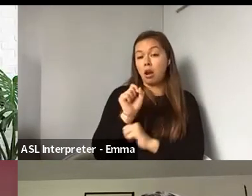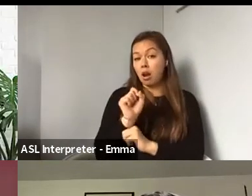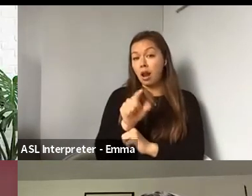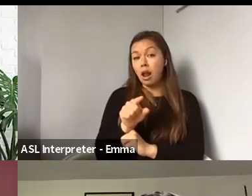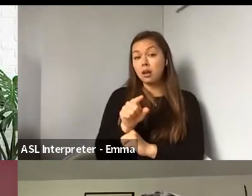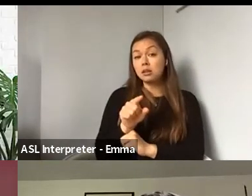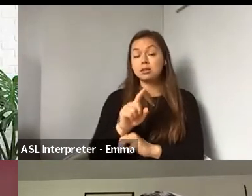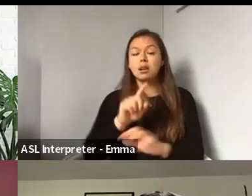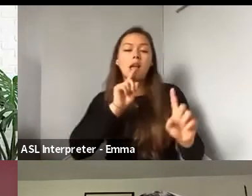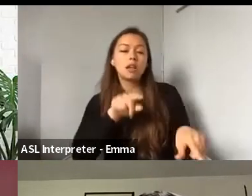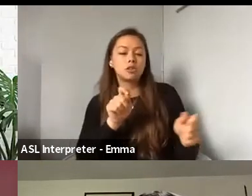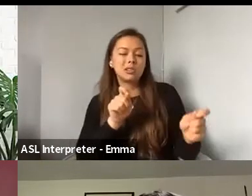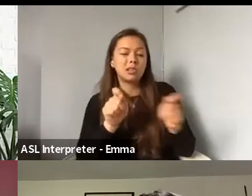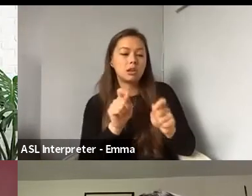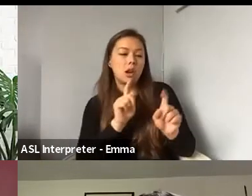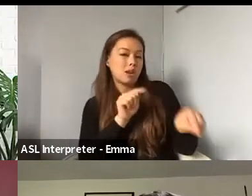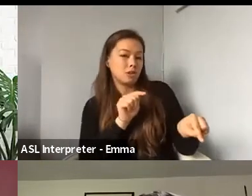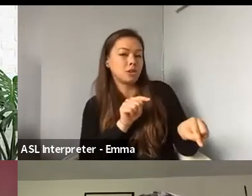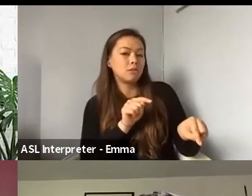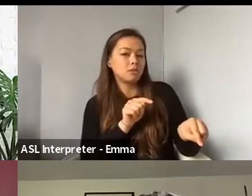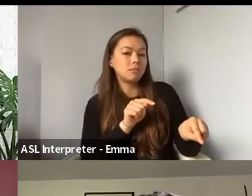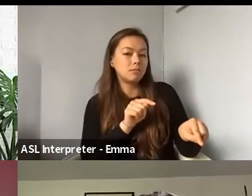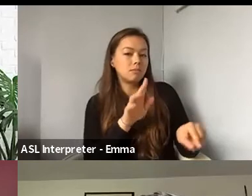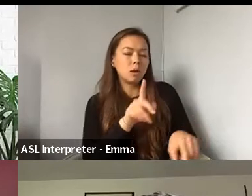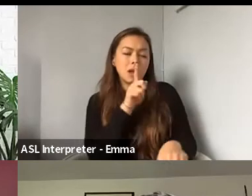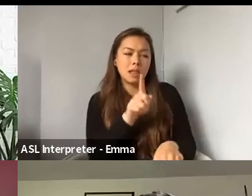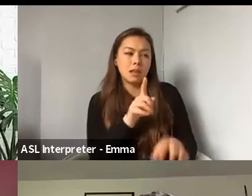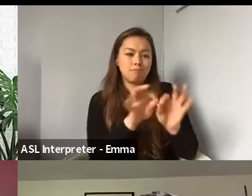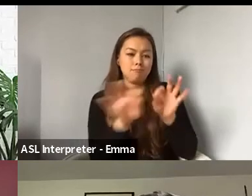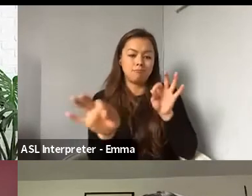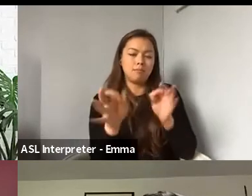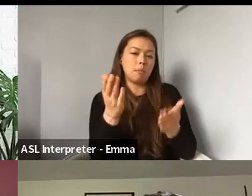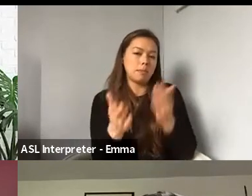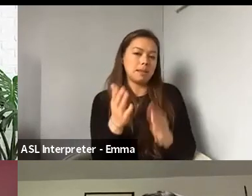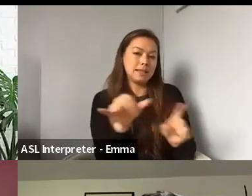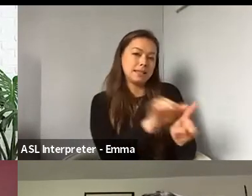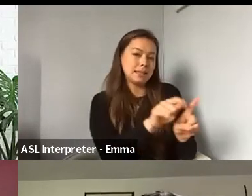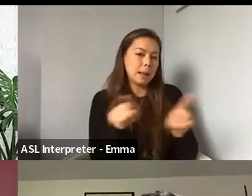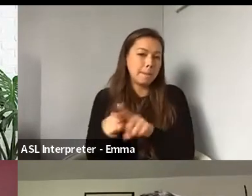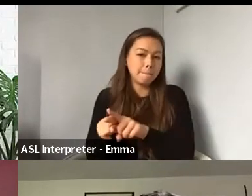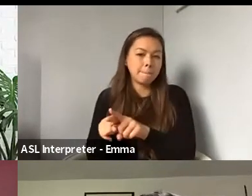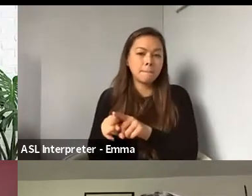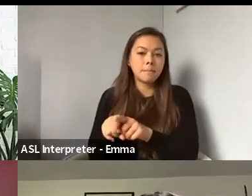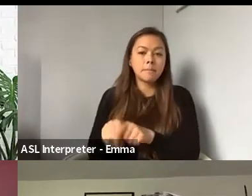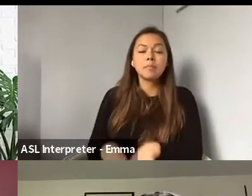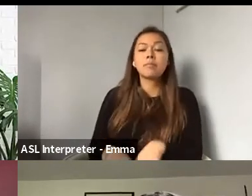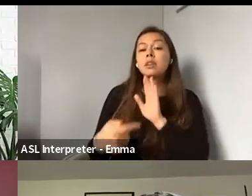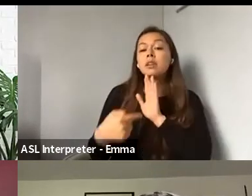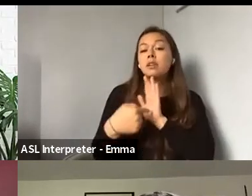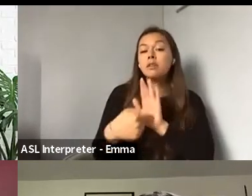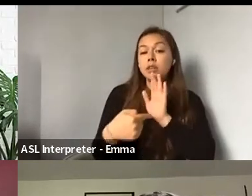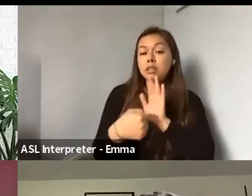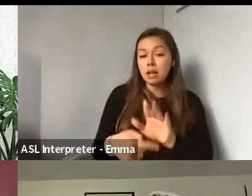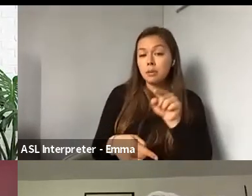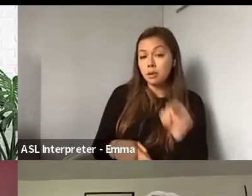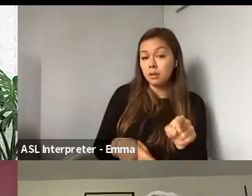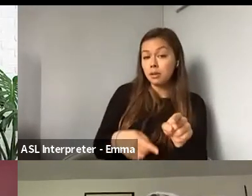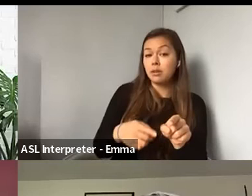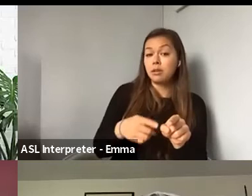would be the same thing. So for an example, a term like rape versus have you ever had sex when you didn't want